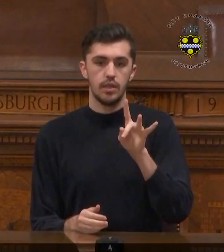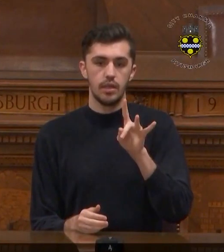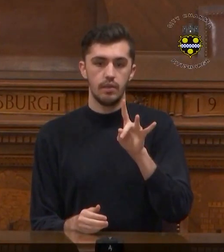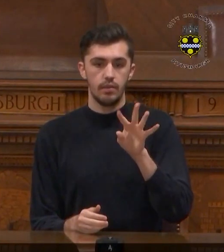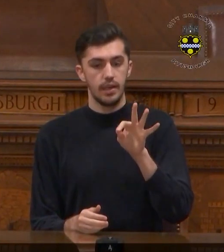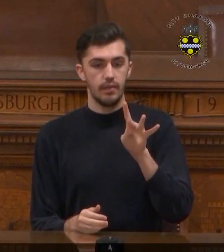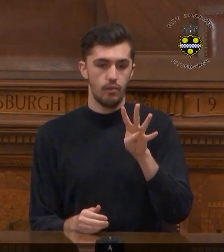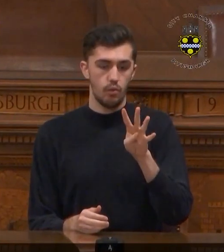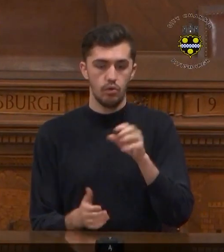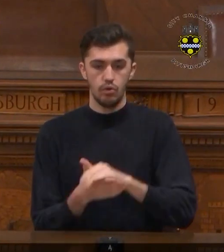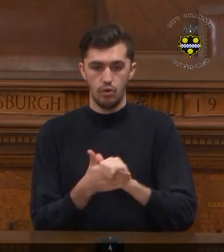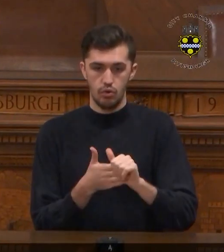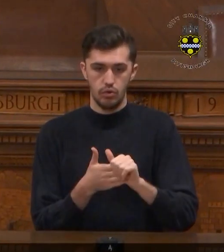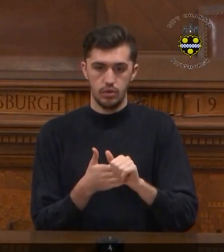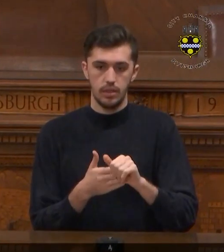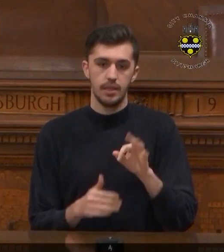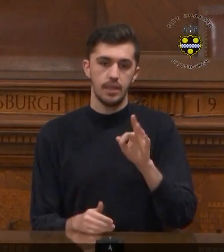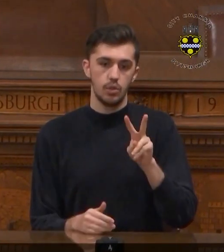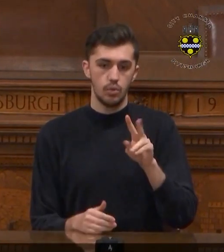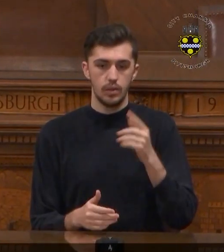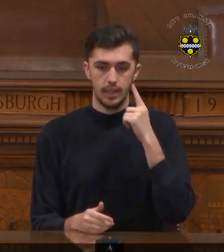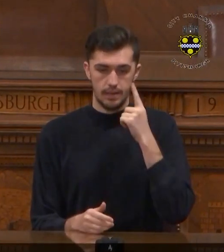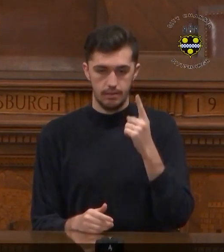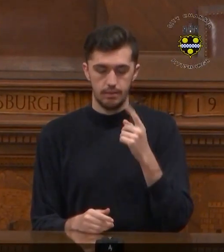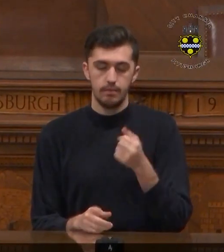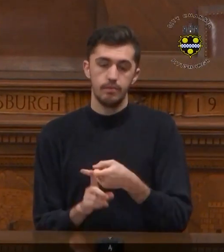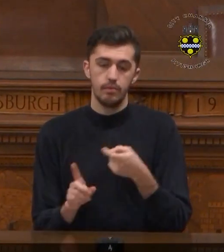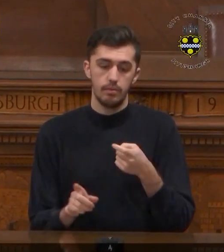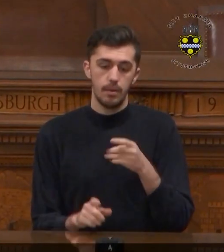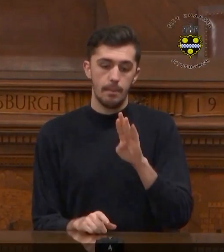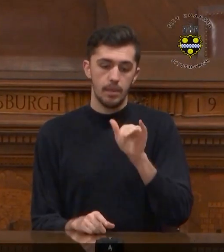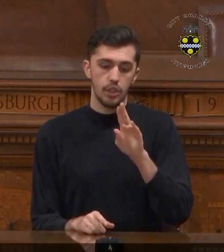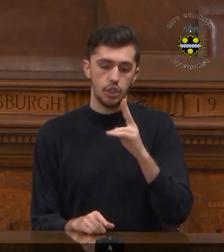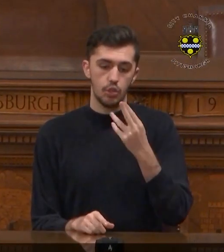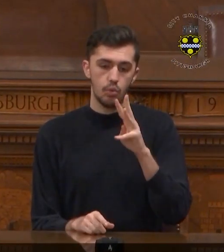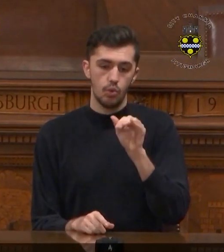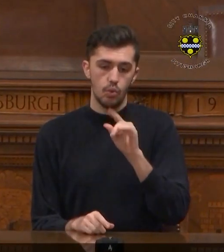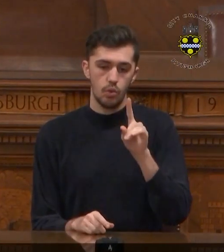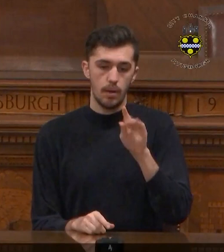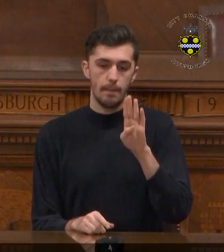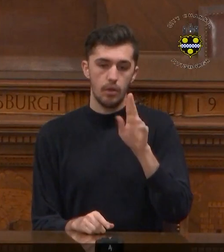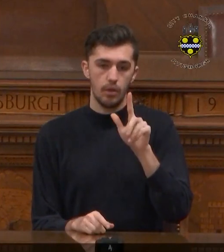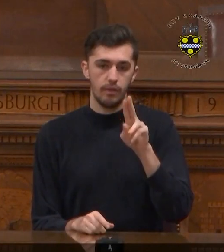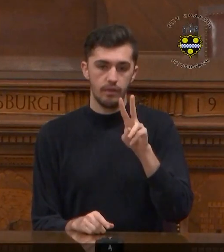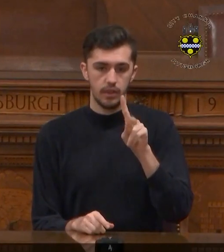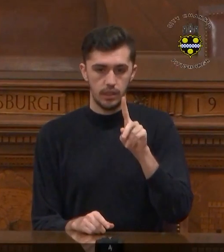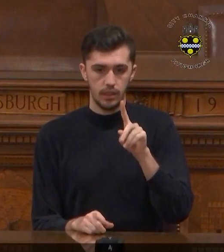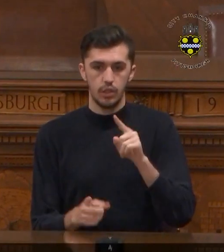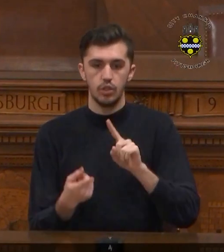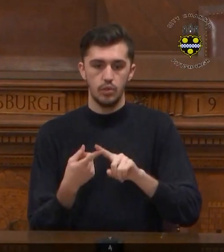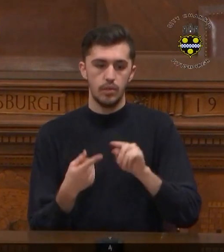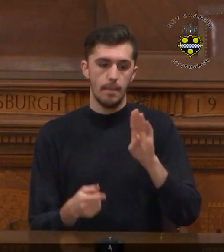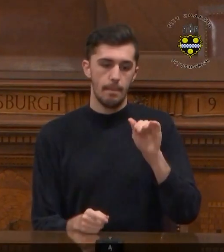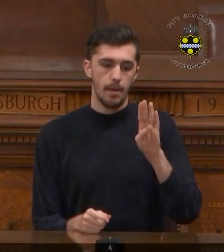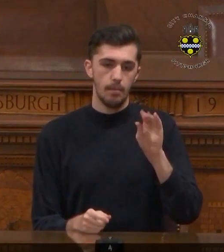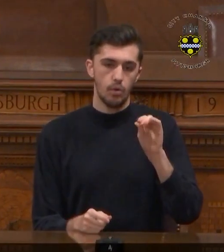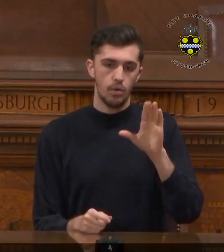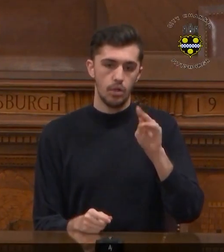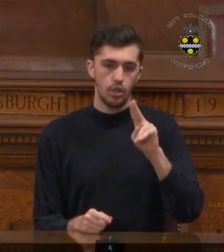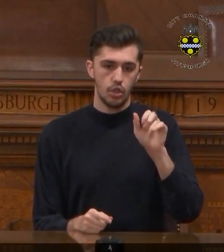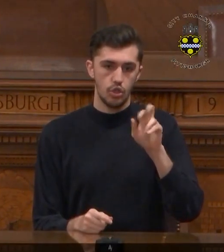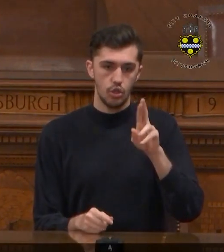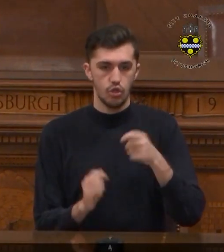$162,694.25 from the completed Beechwood Boulevard Browns Hill Road project to the Bob O'Connor Golf Clubhouse.